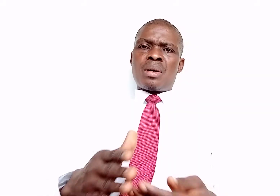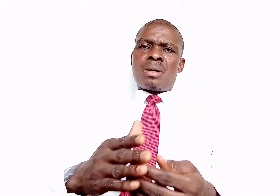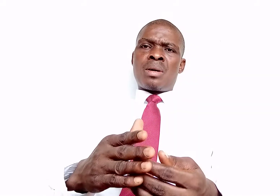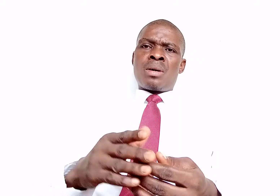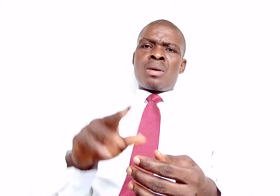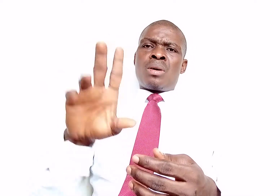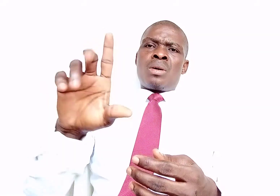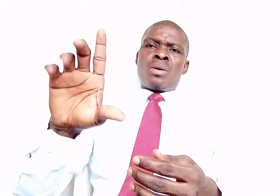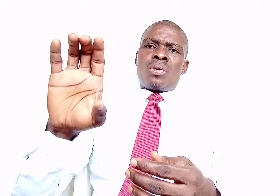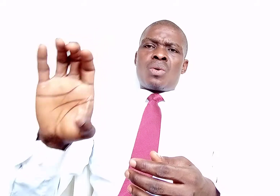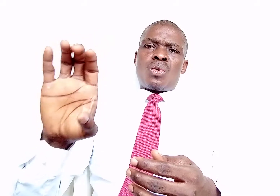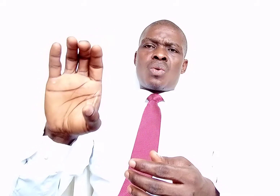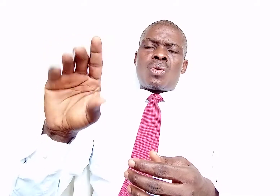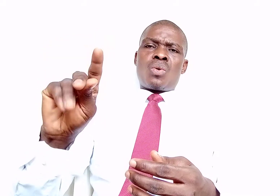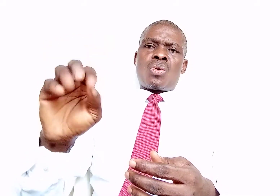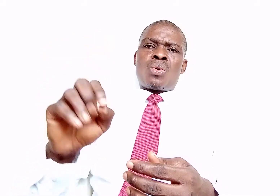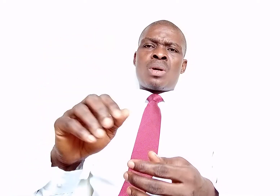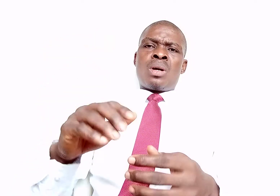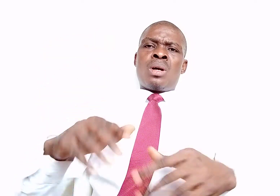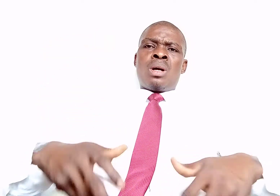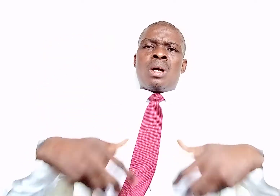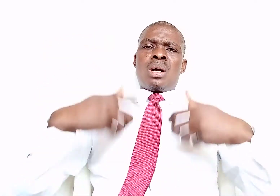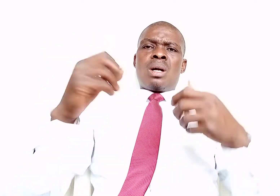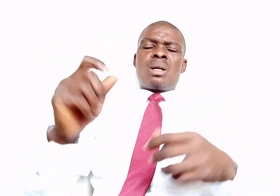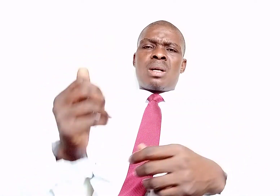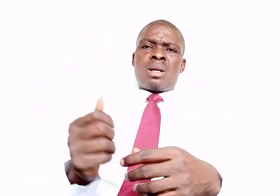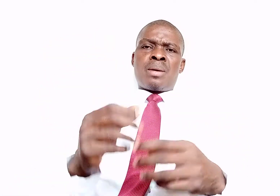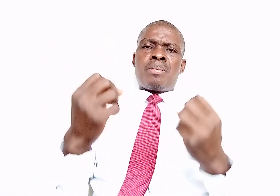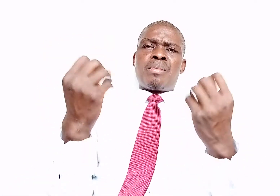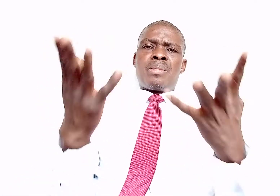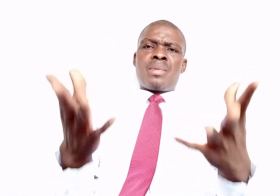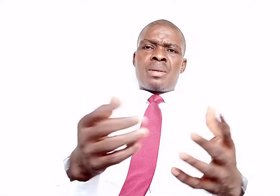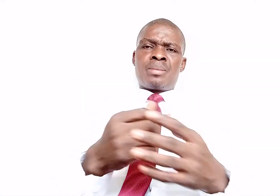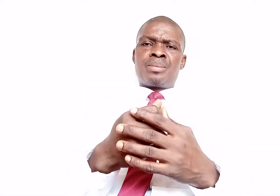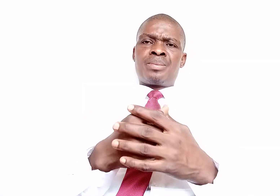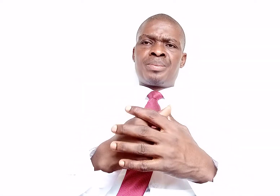cougar, anger, and many other examples.